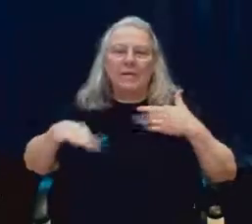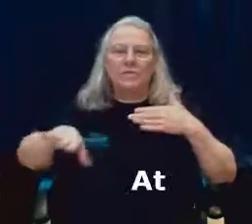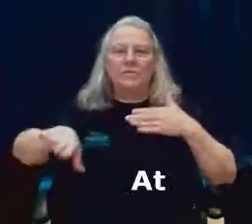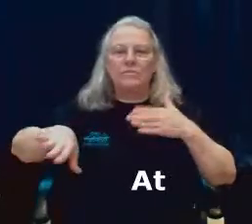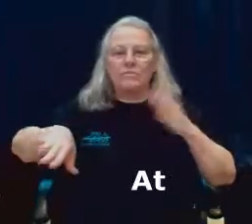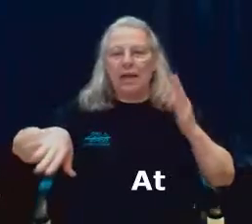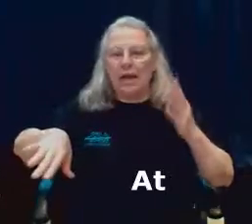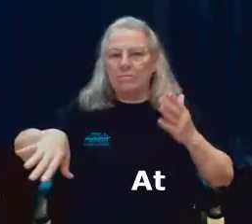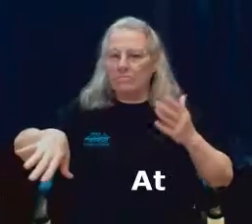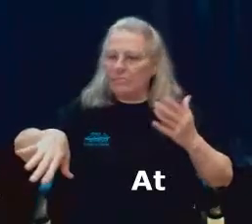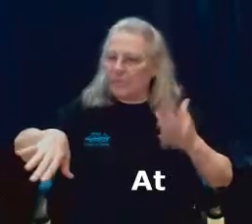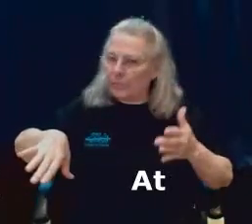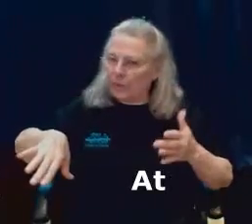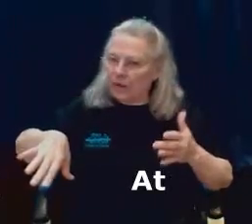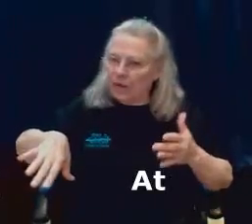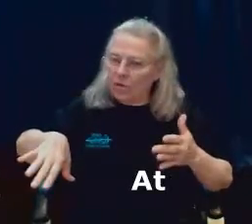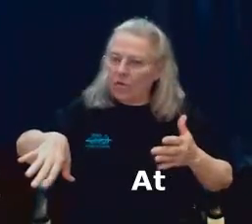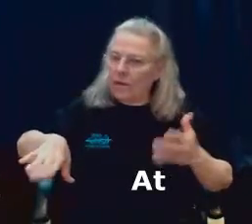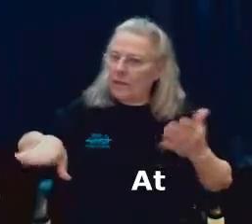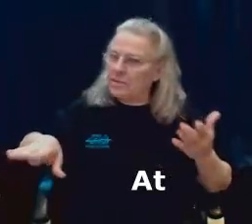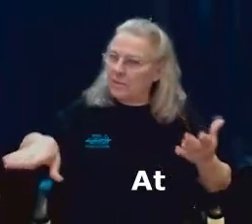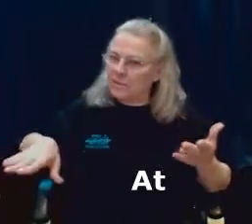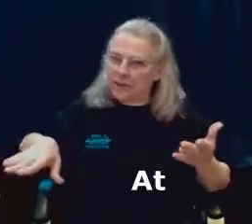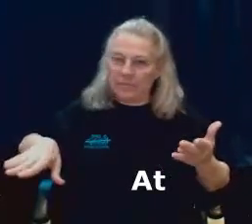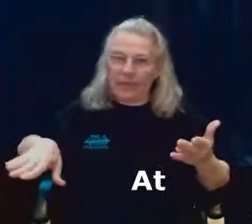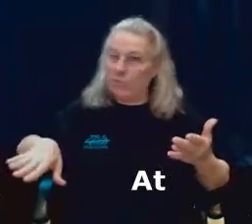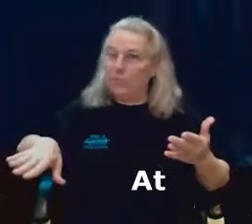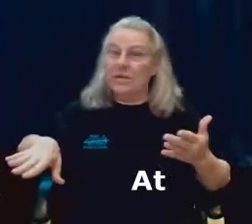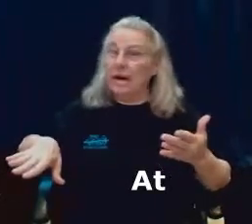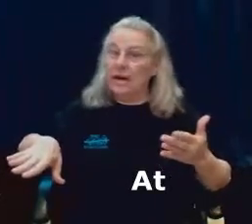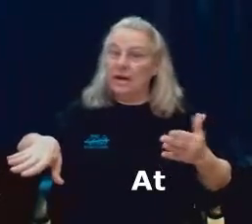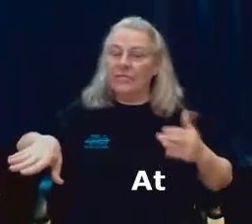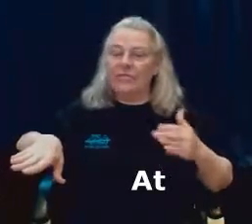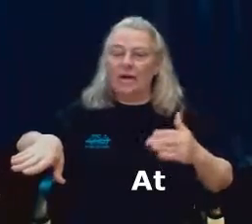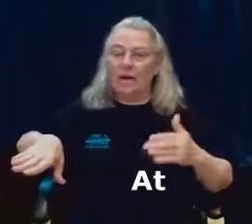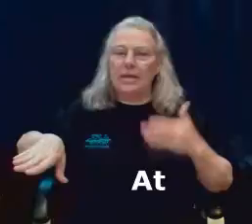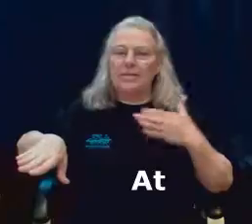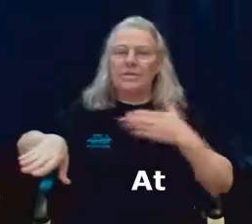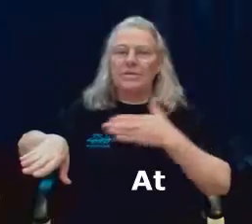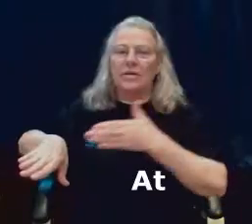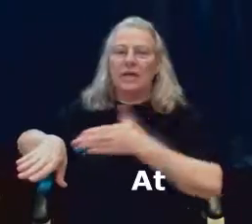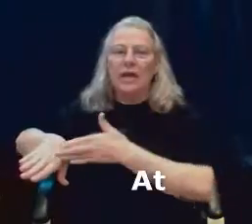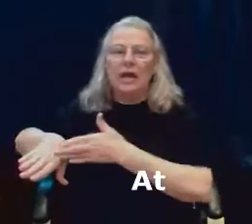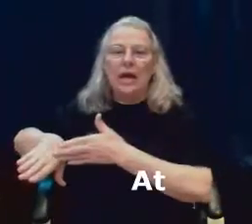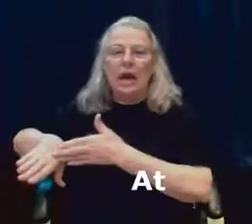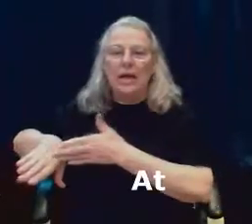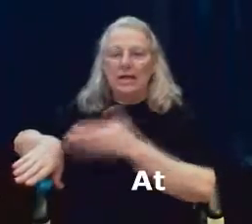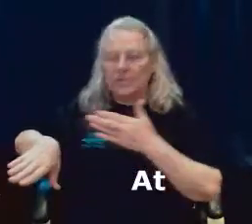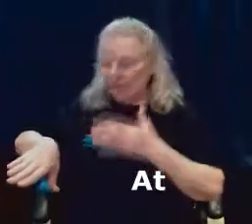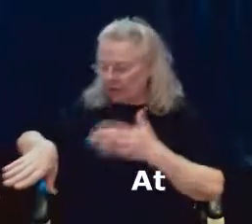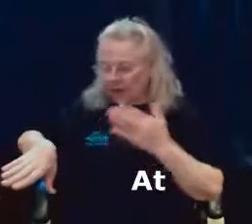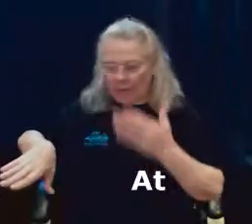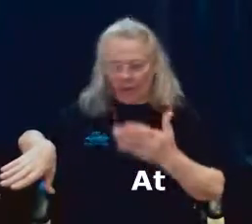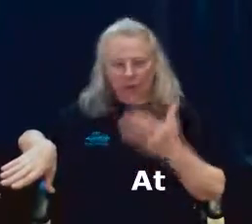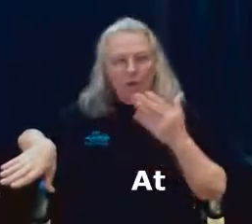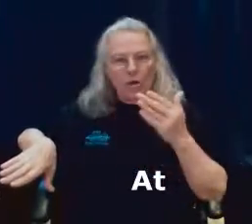At, and depending on the meaning, sometimes I don't sign it if it's not necessary, and it's just coming,